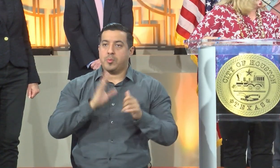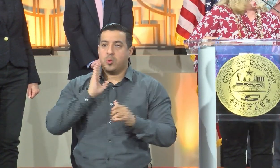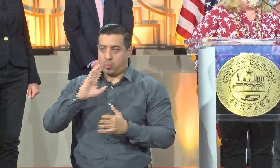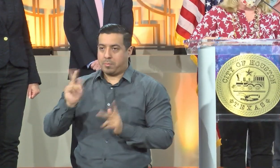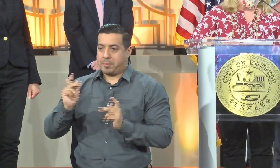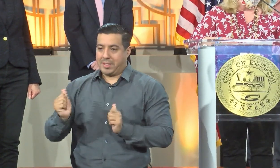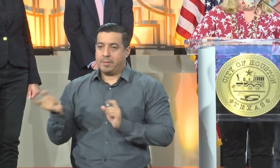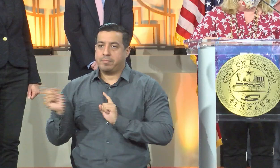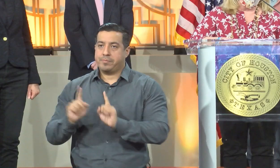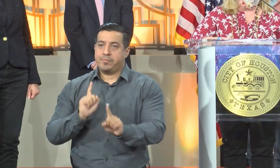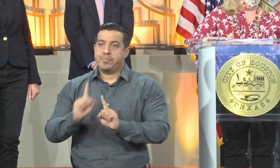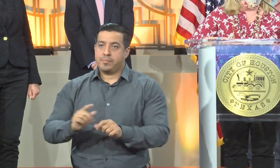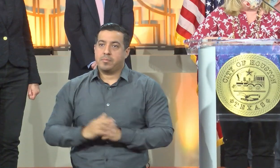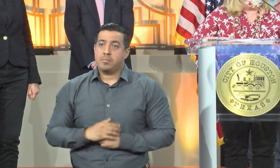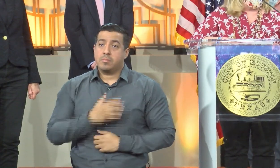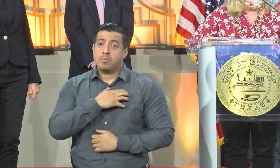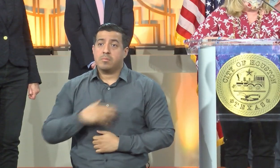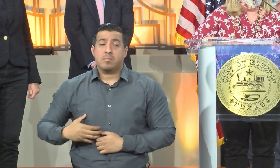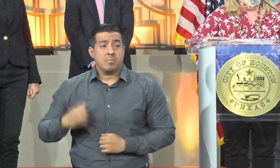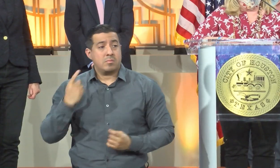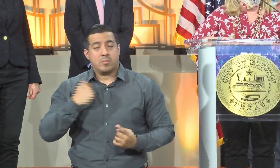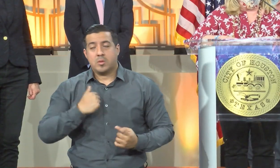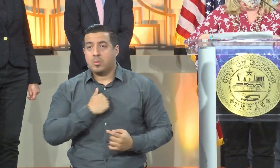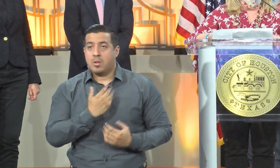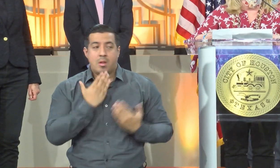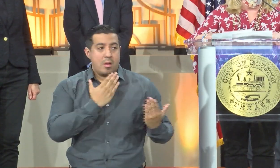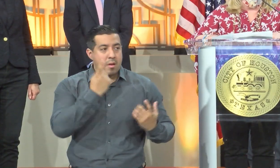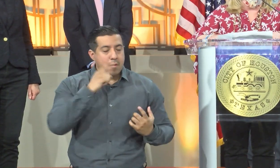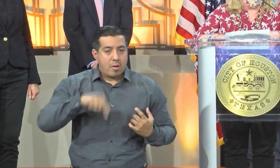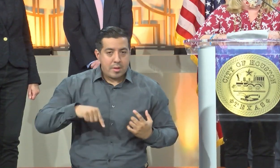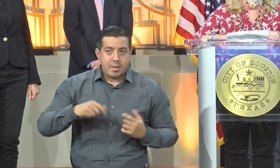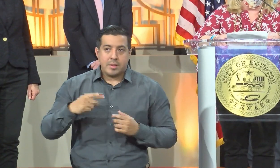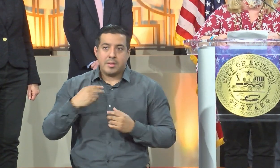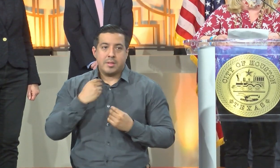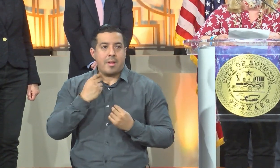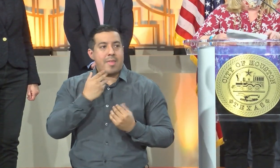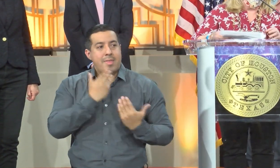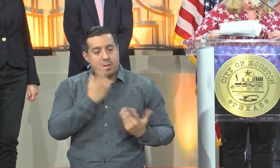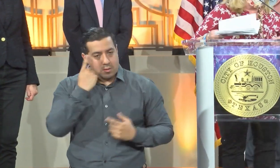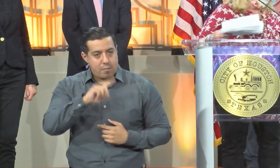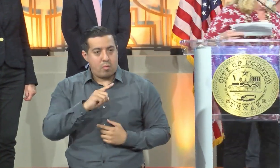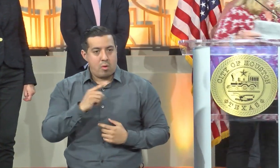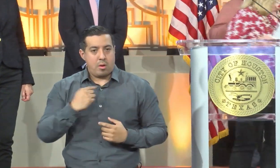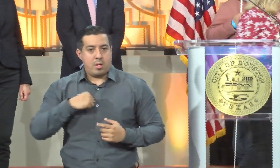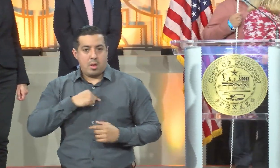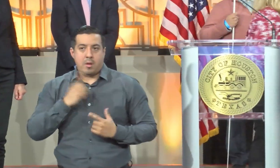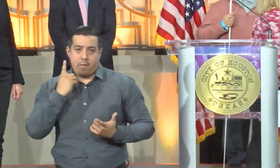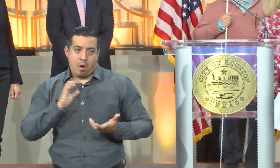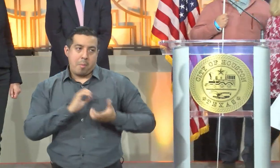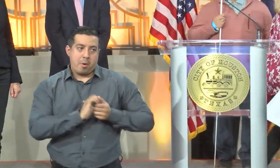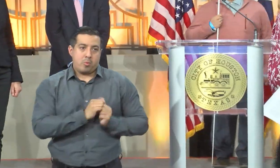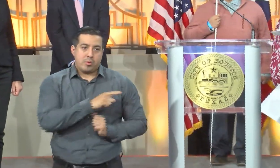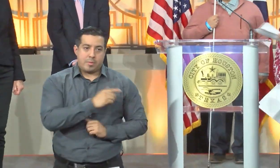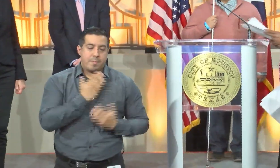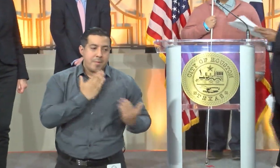so grateful to you for your leadership in this space, and thank you so much for allowing us to be a partner.